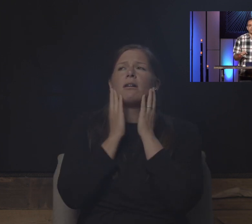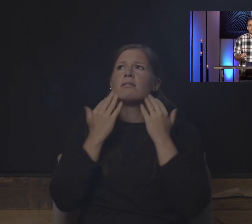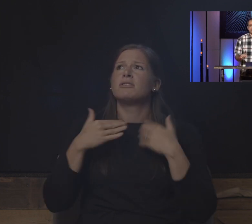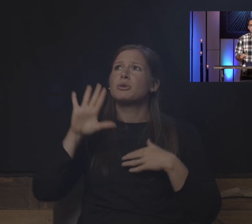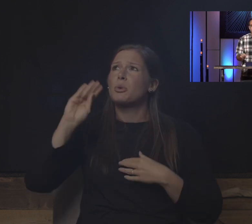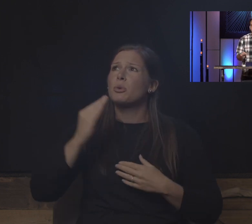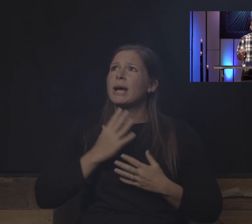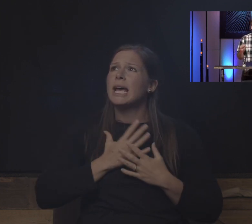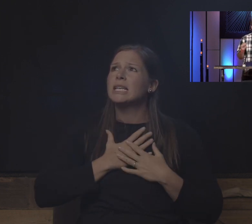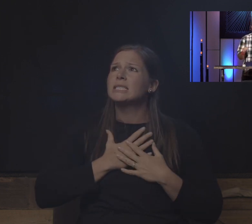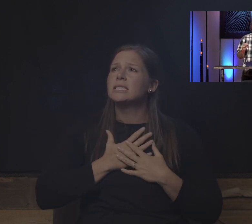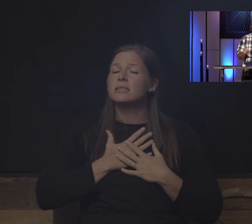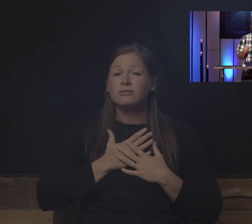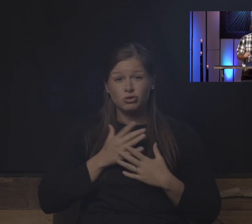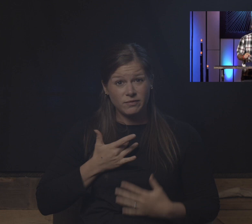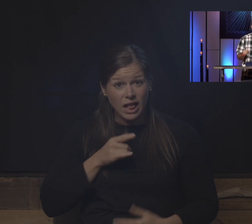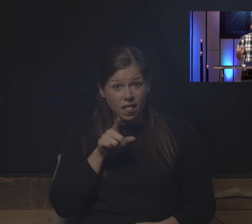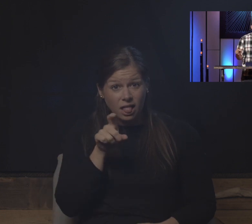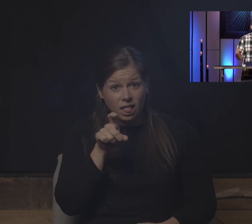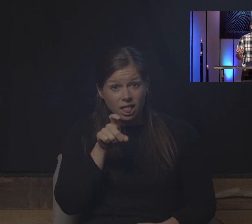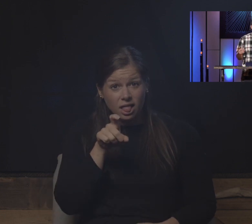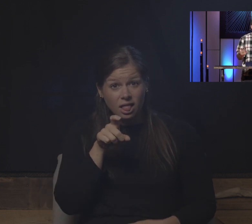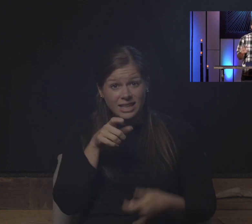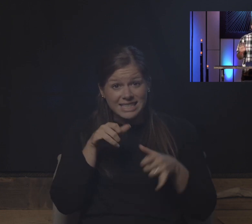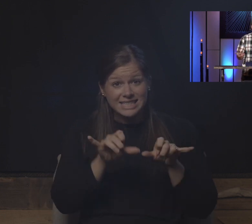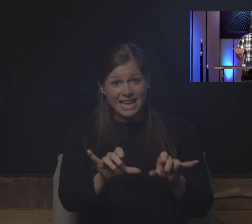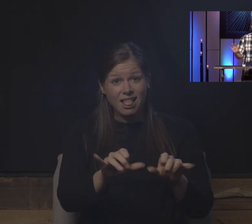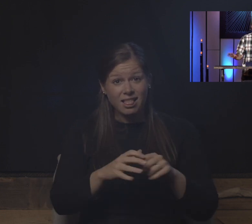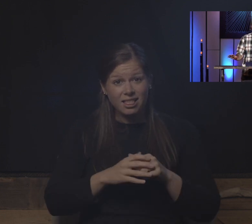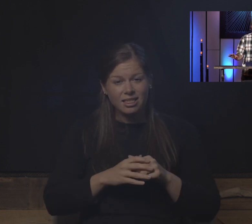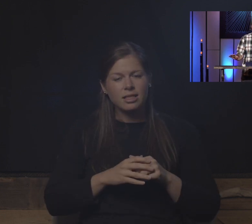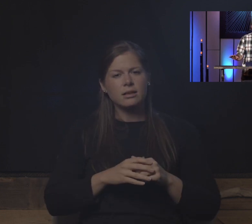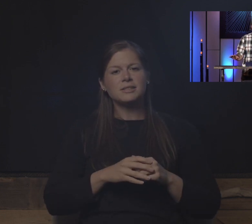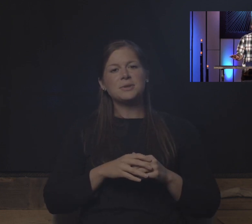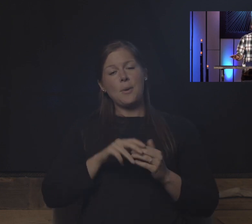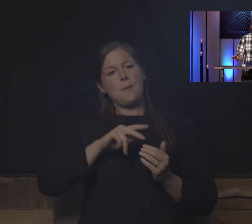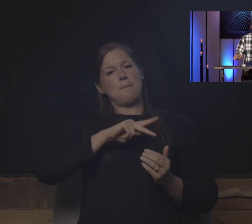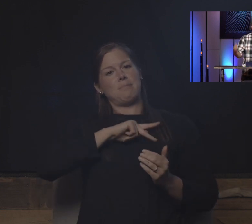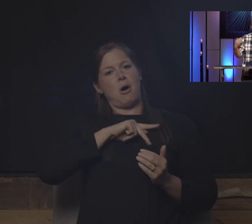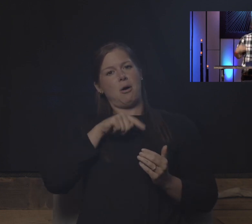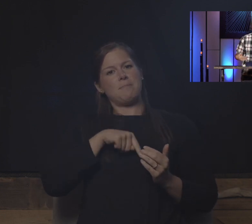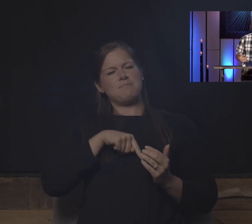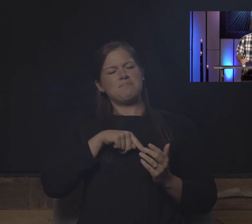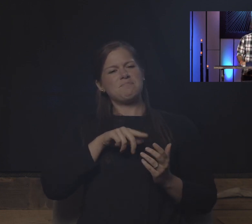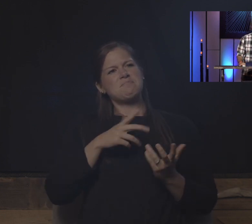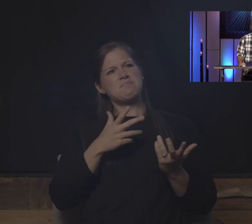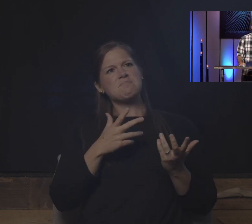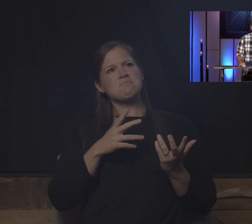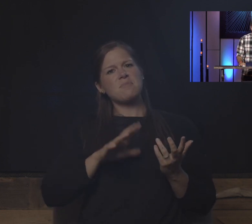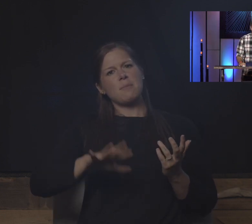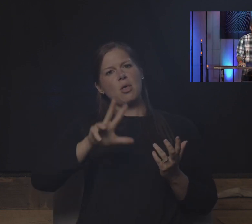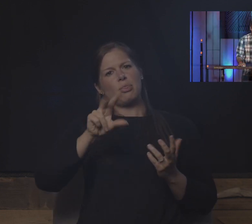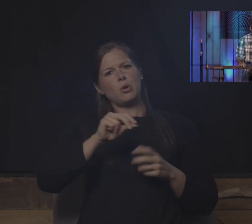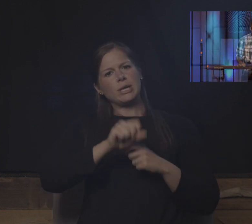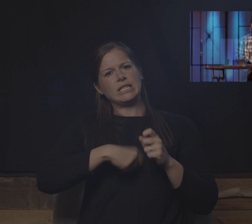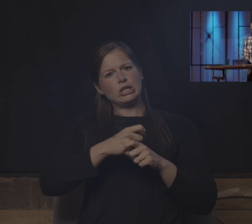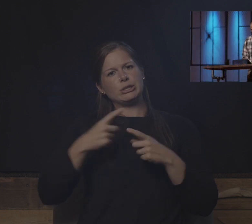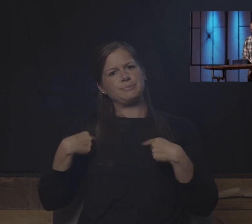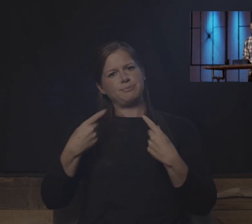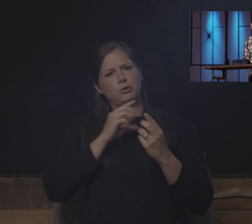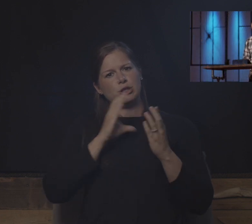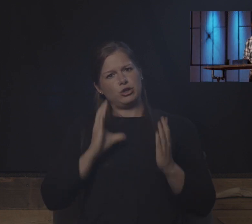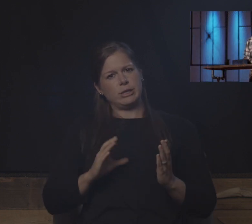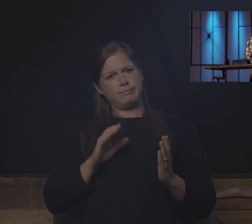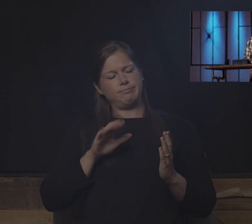Paul writes 1 Timothy, he's been a Christian for somewhere around 30 years. And listen to what he says. 1